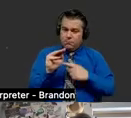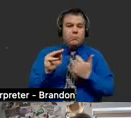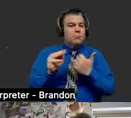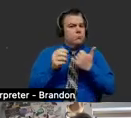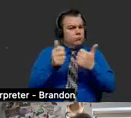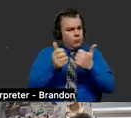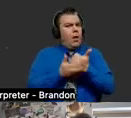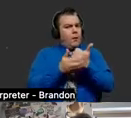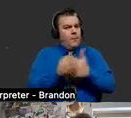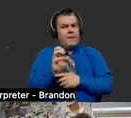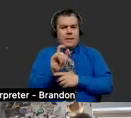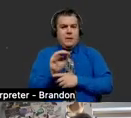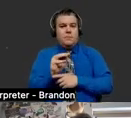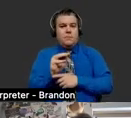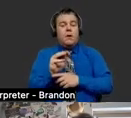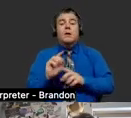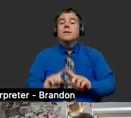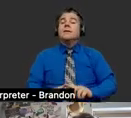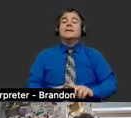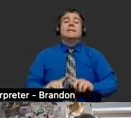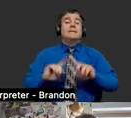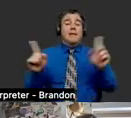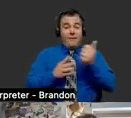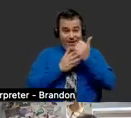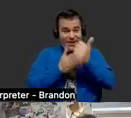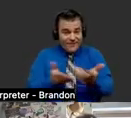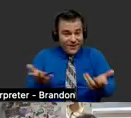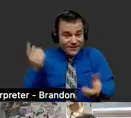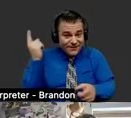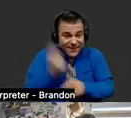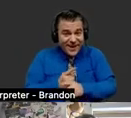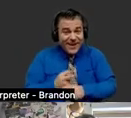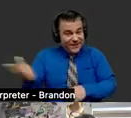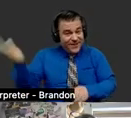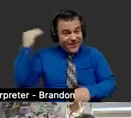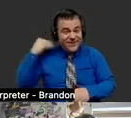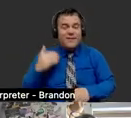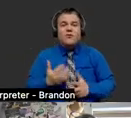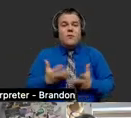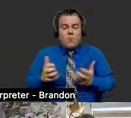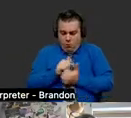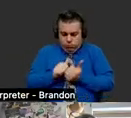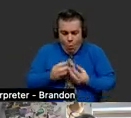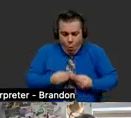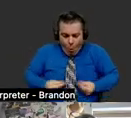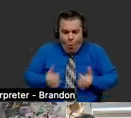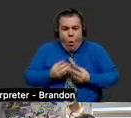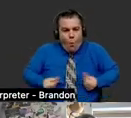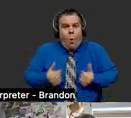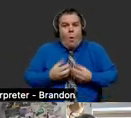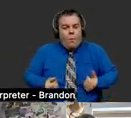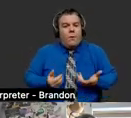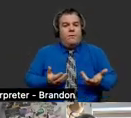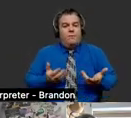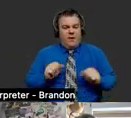metabolism, the big difference it made for you, right? So much of it is about our metabolism and the way we get frustrated with our